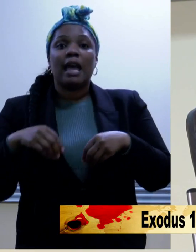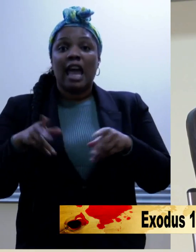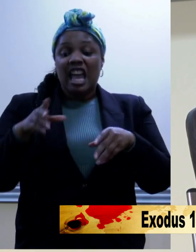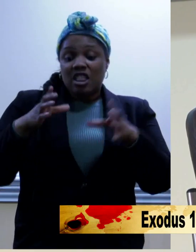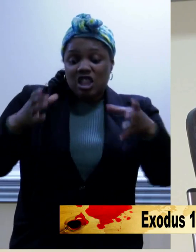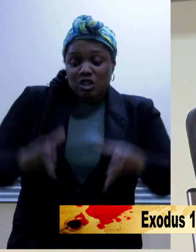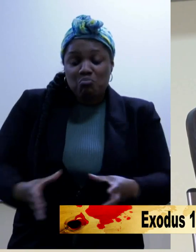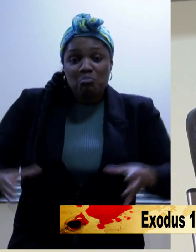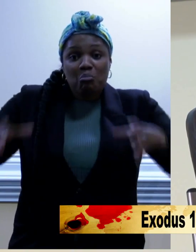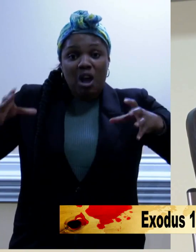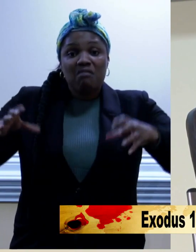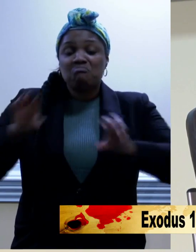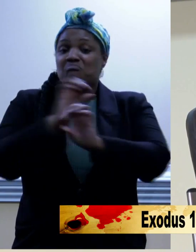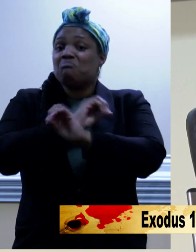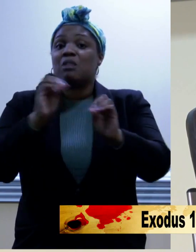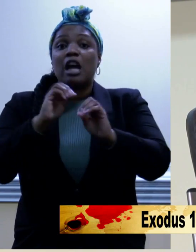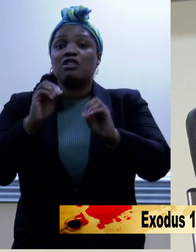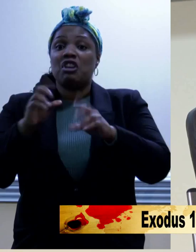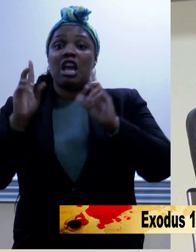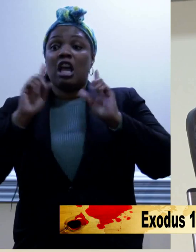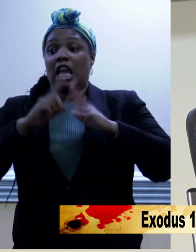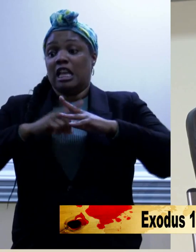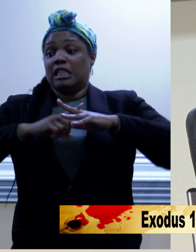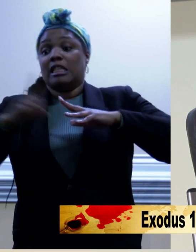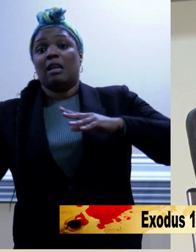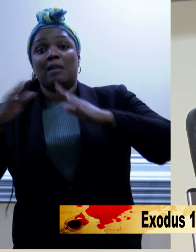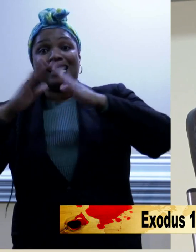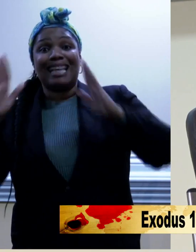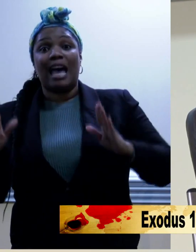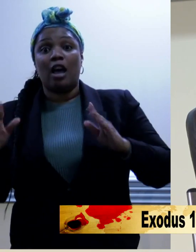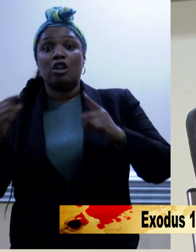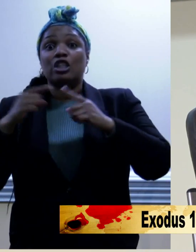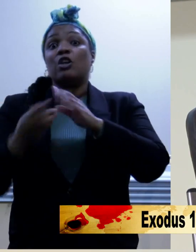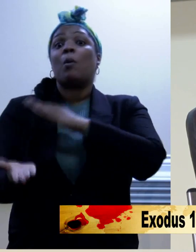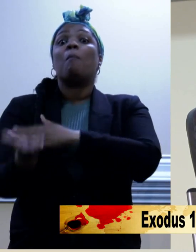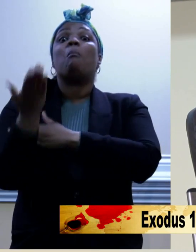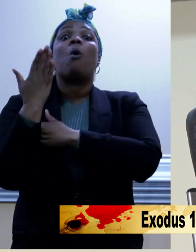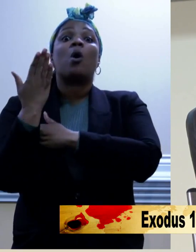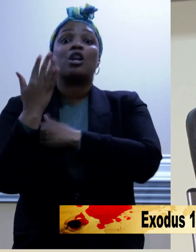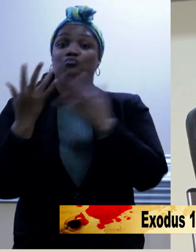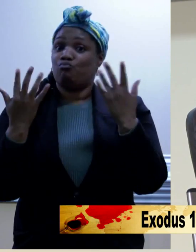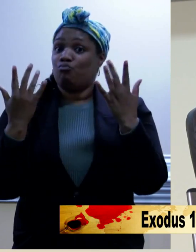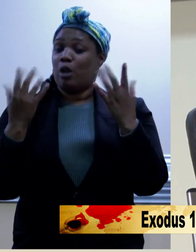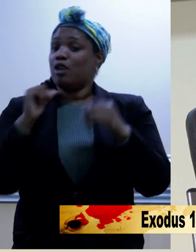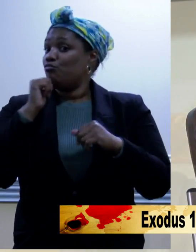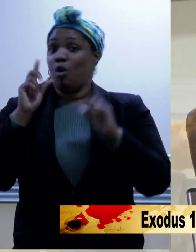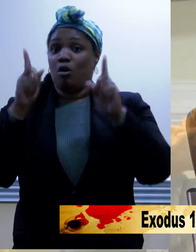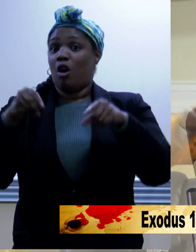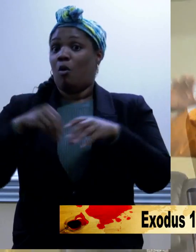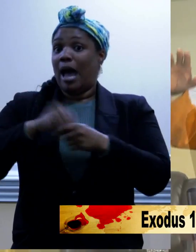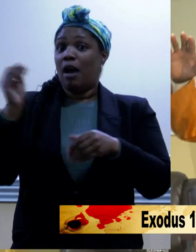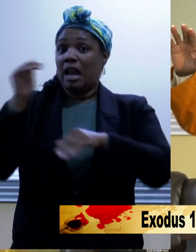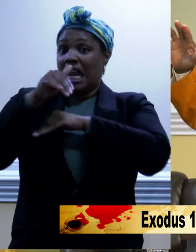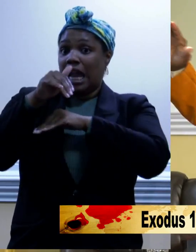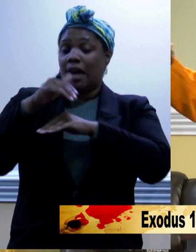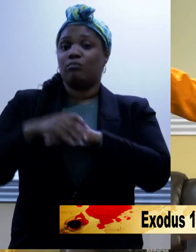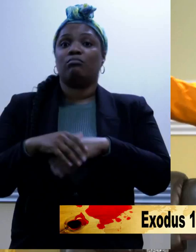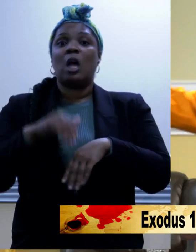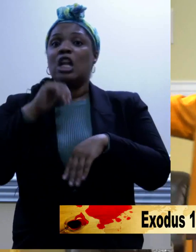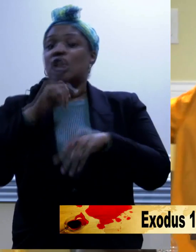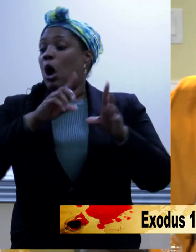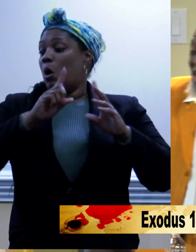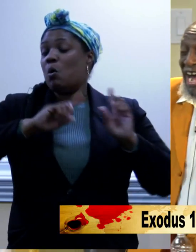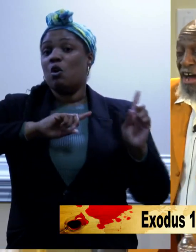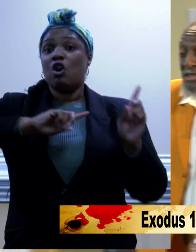basin. And none of you shall go out at the door of his house until the morning. Now I tell you, put that blood over and don't go